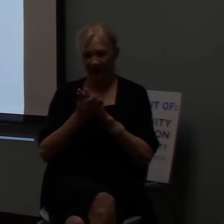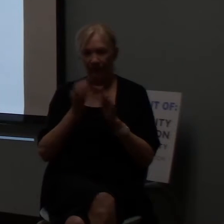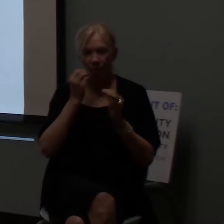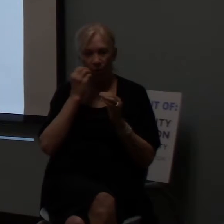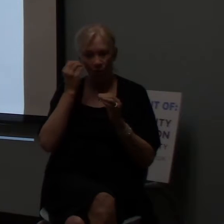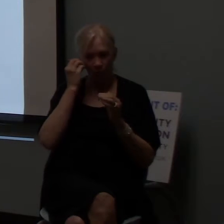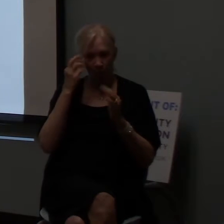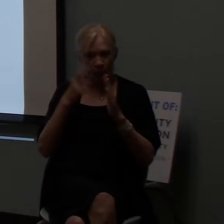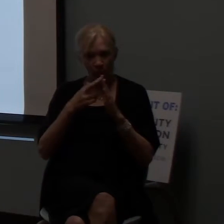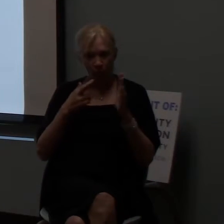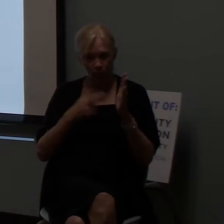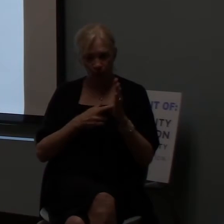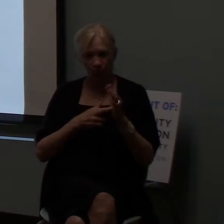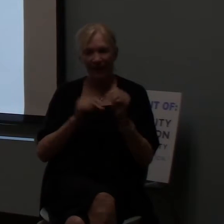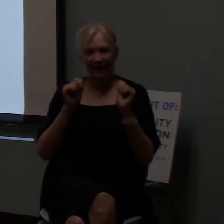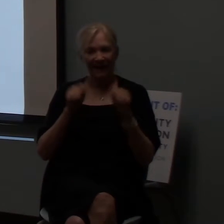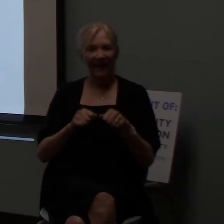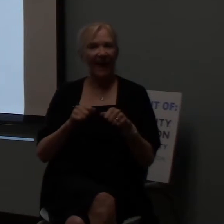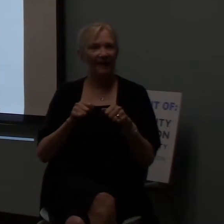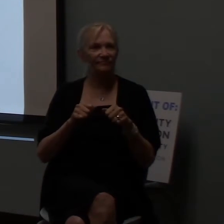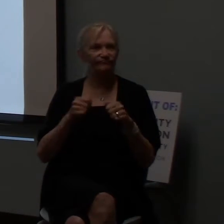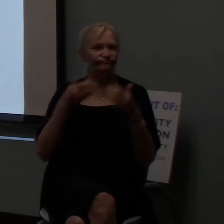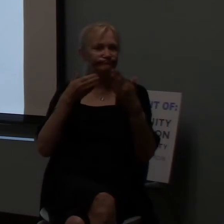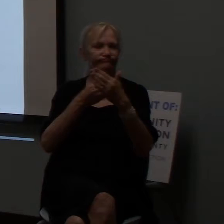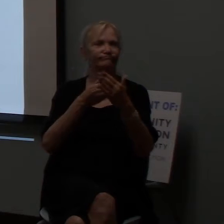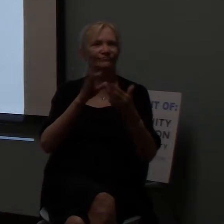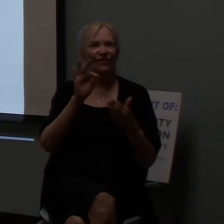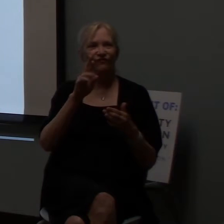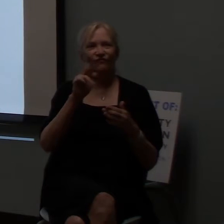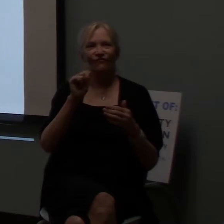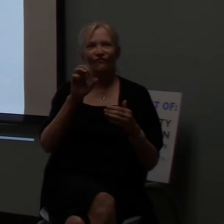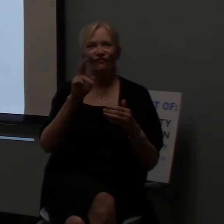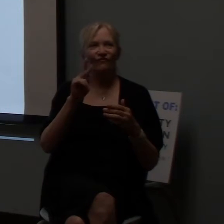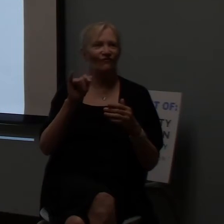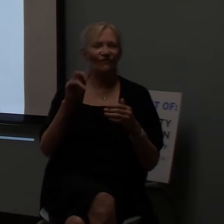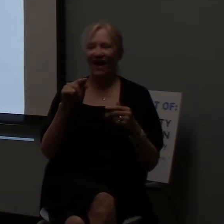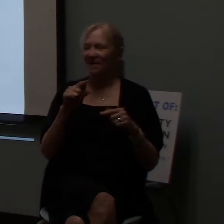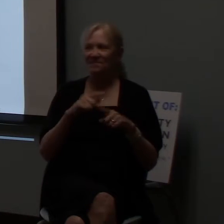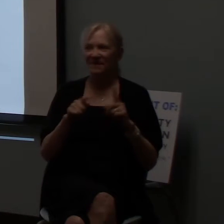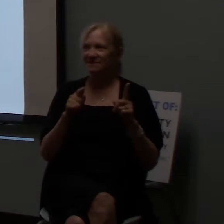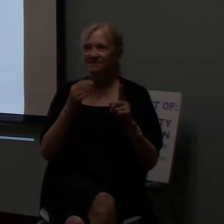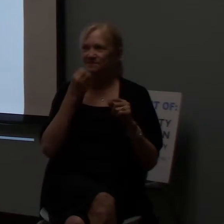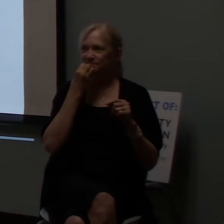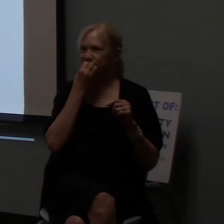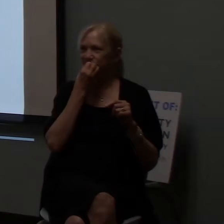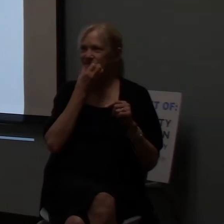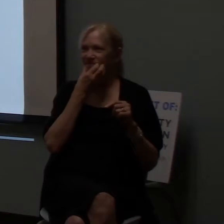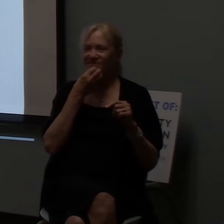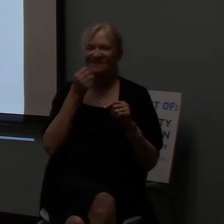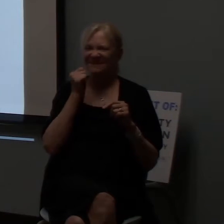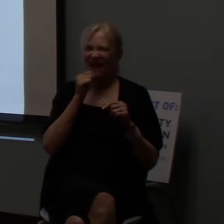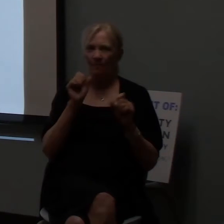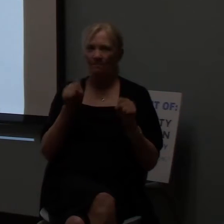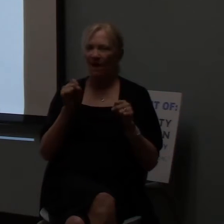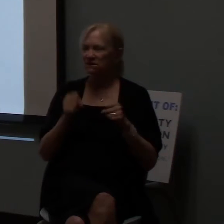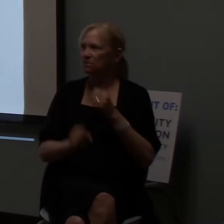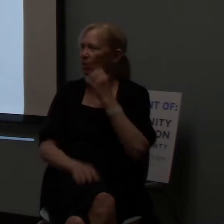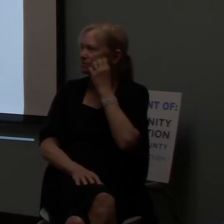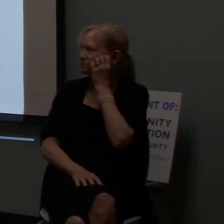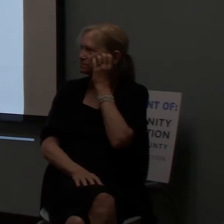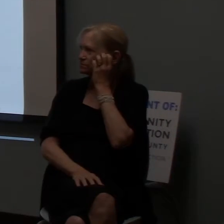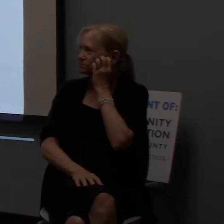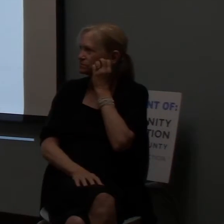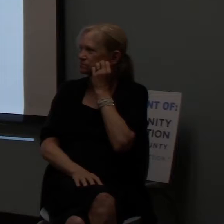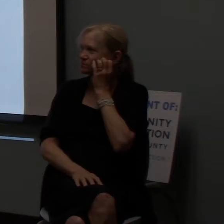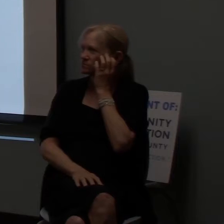so that we could ban fracking, basically, but it ended up, I think they realized that wasn't possible. Yes. That was